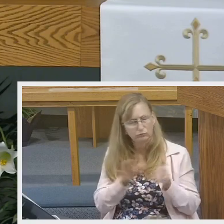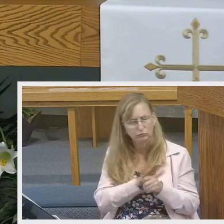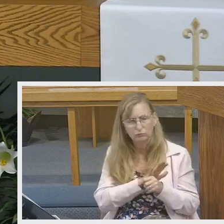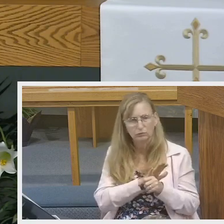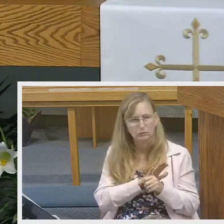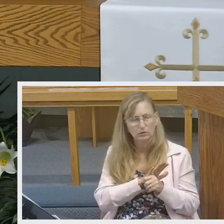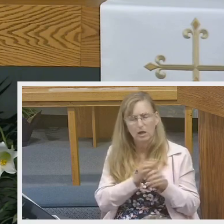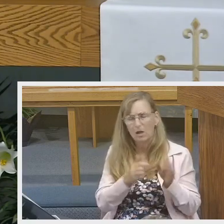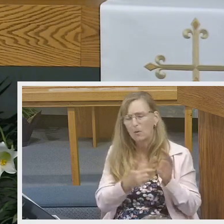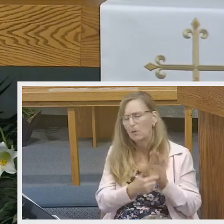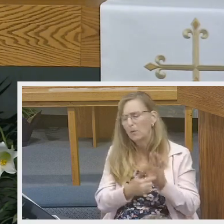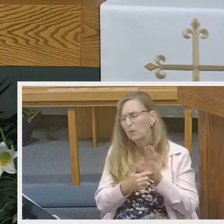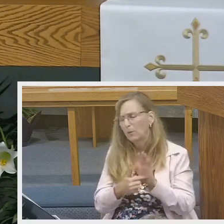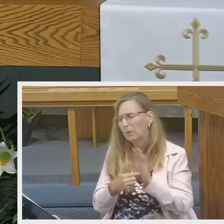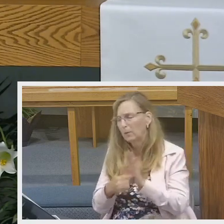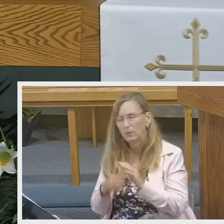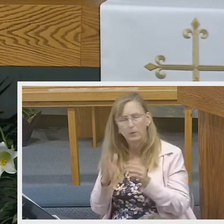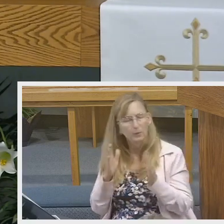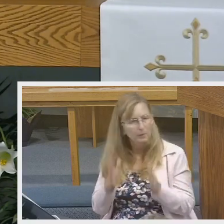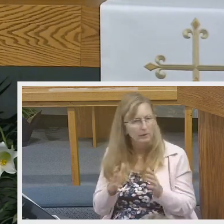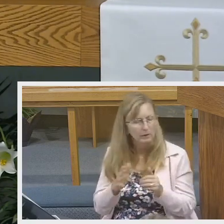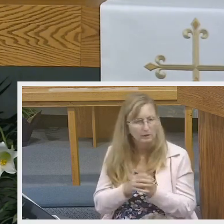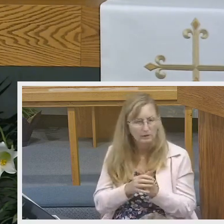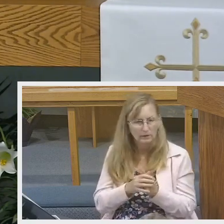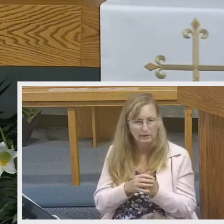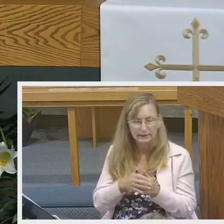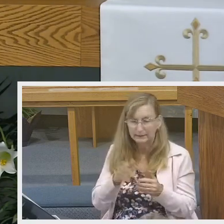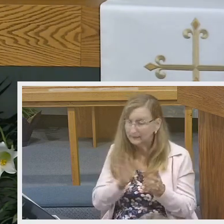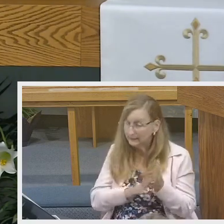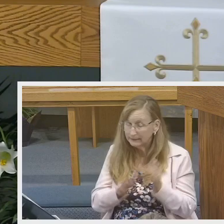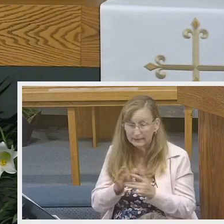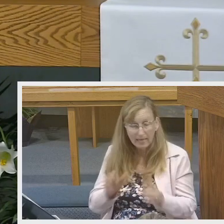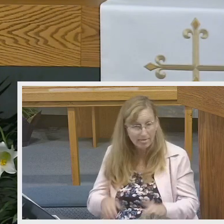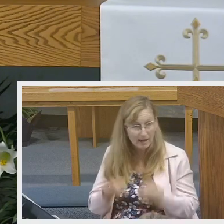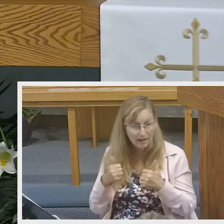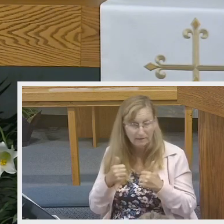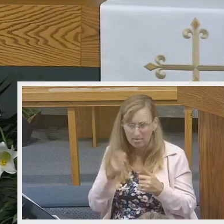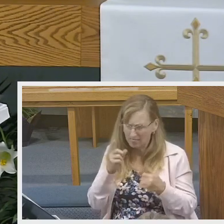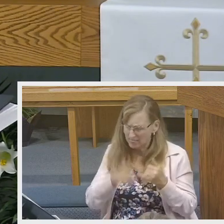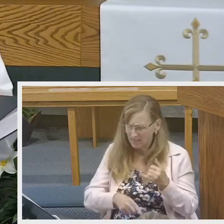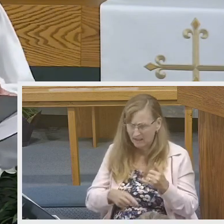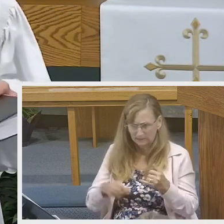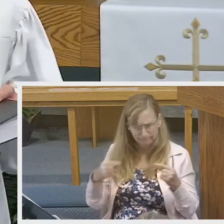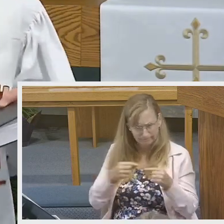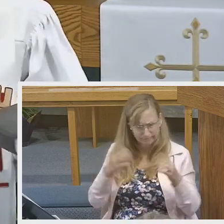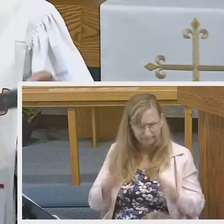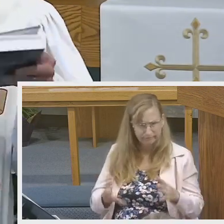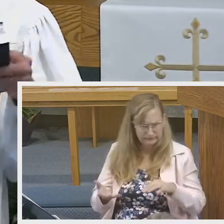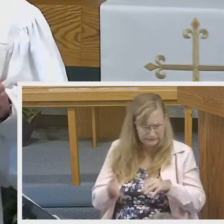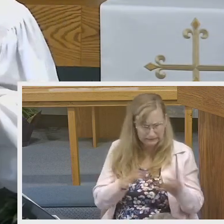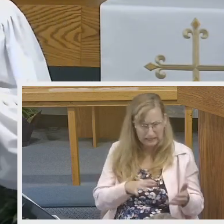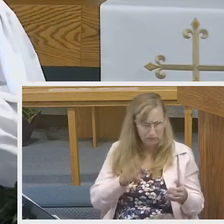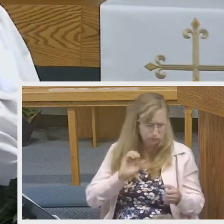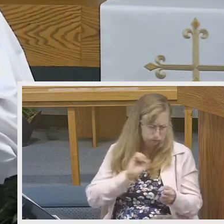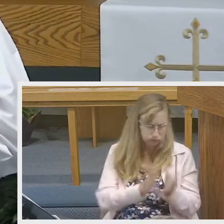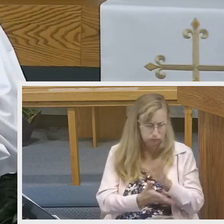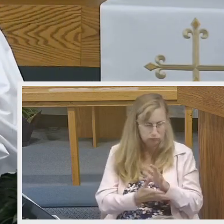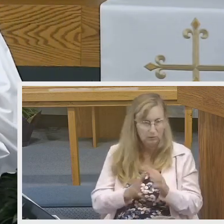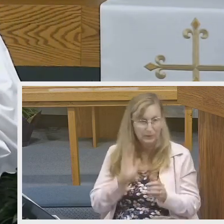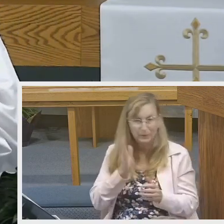Jesus, about what it means that Jesus is now alive, about how the last enemy destroyed his death, how we're going to be